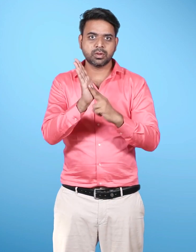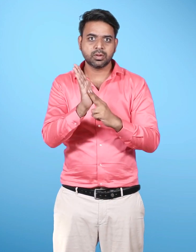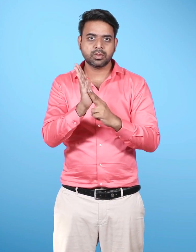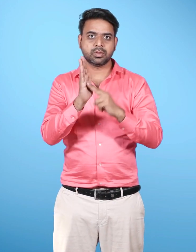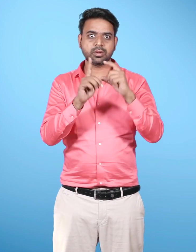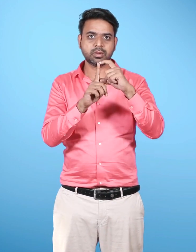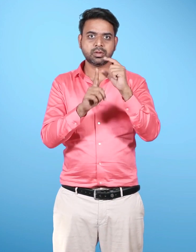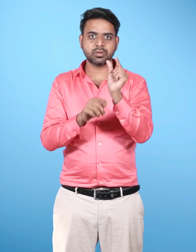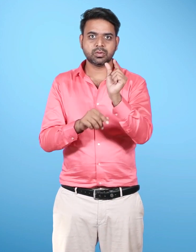Conductors: